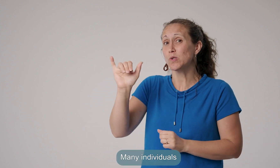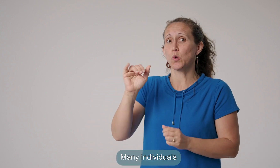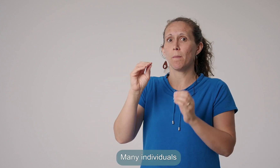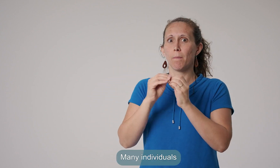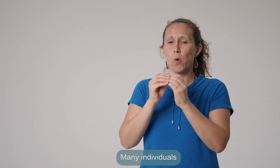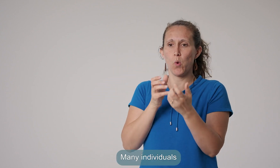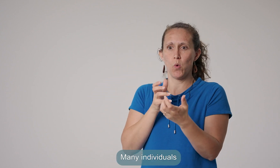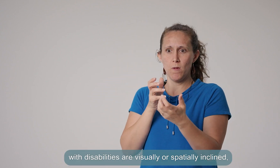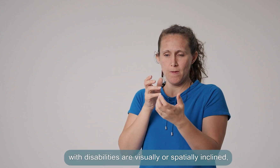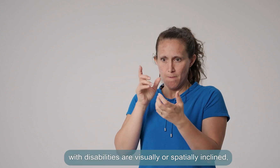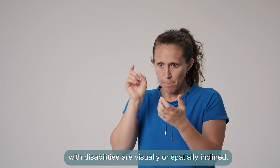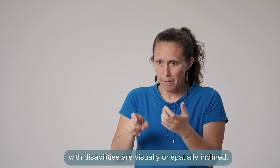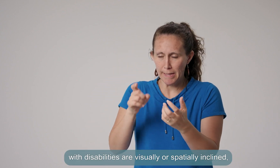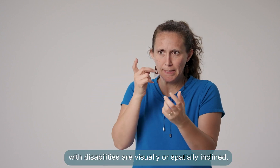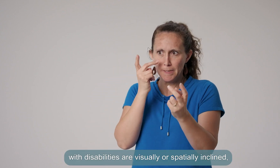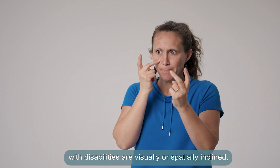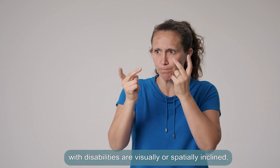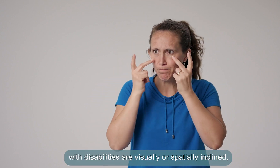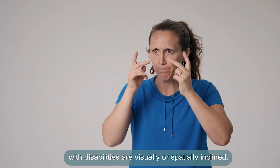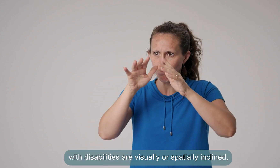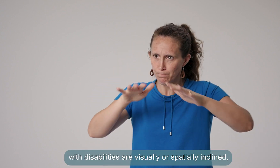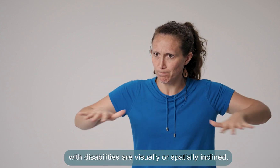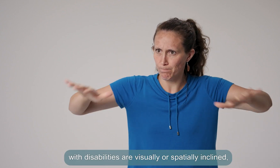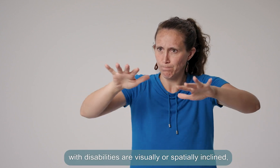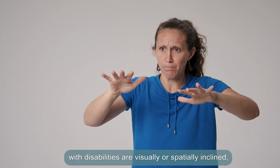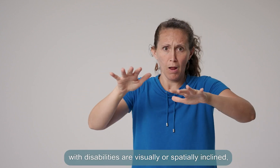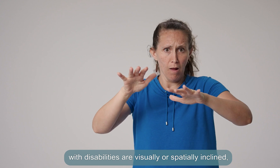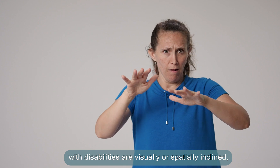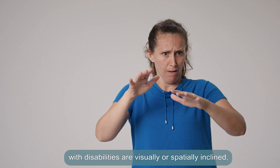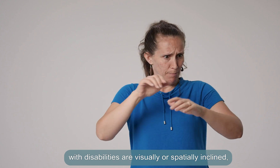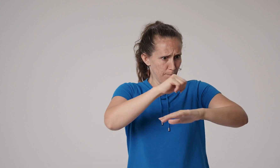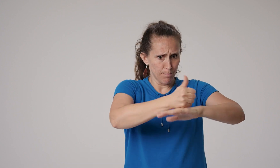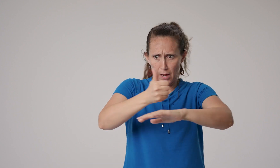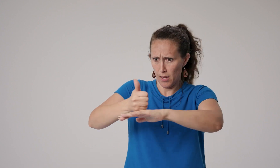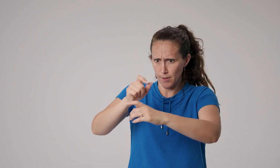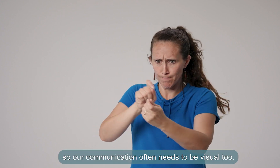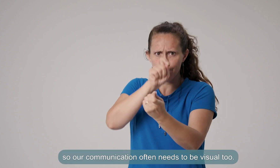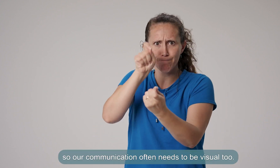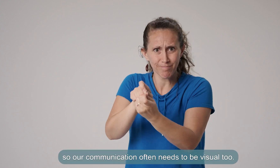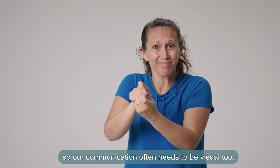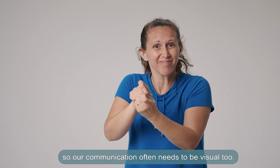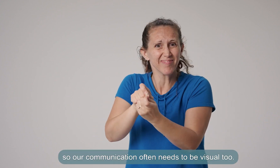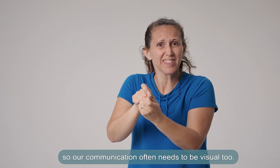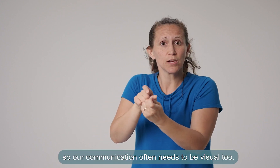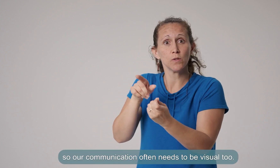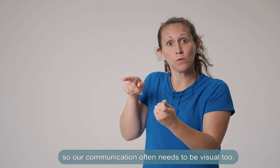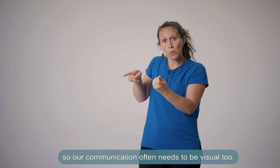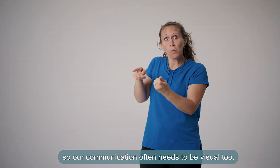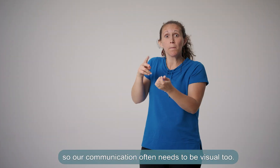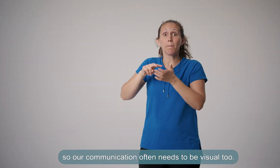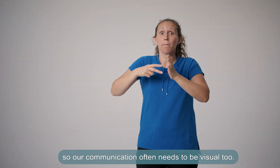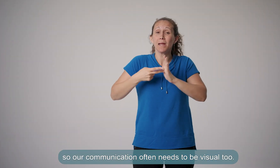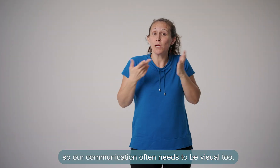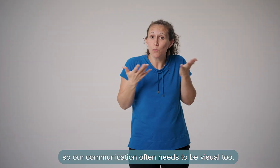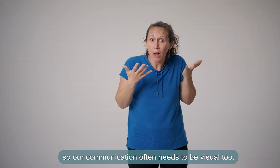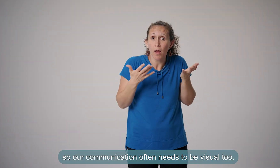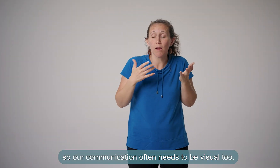Many individuals with disabilities are visually or spatially inclined, so our communication often needs to be visual